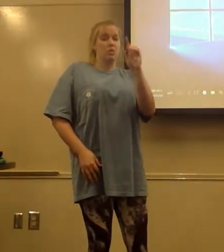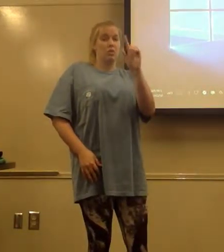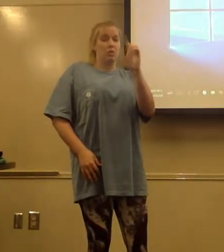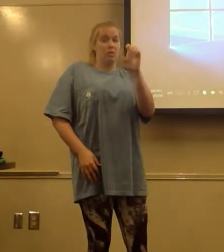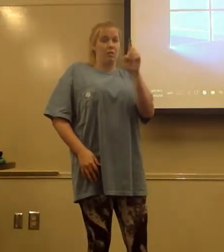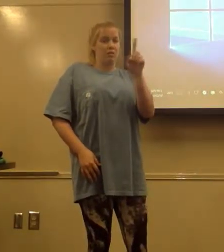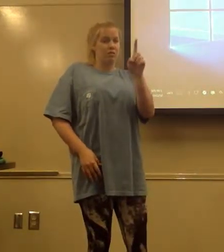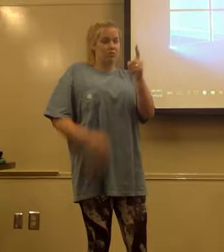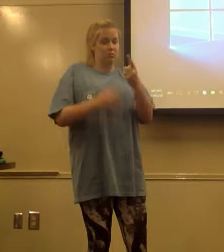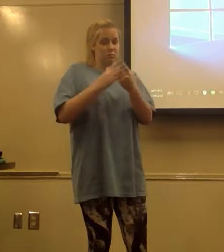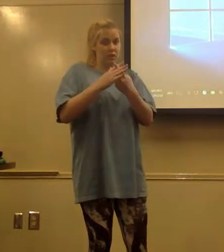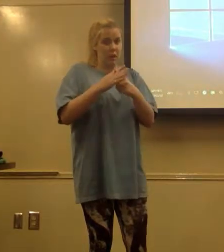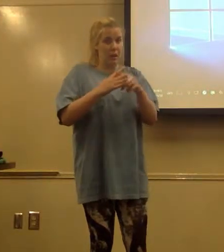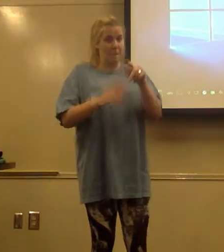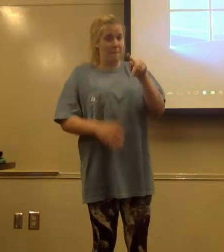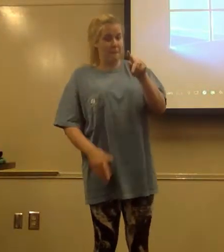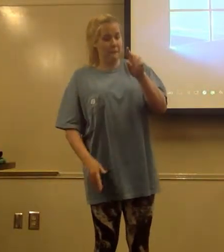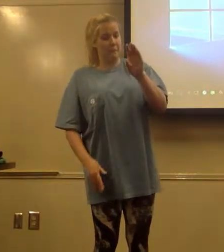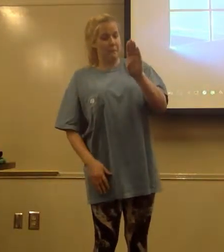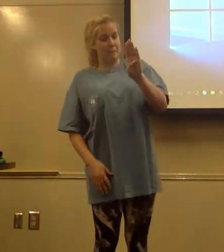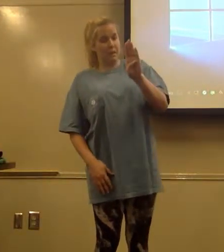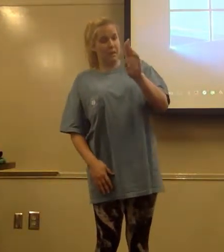PBNHC, this plantrition project, this